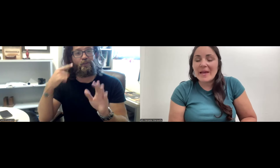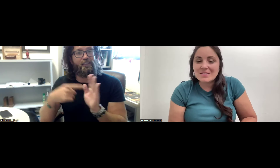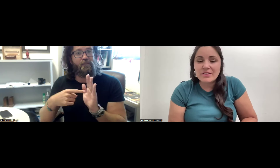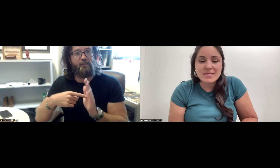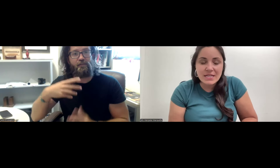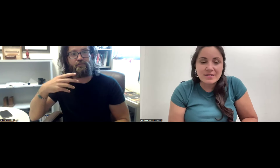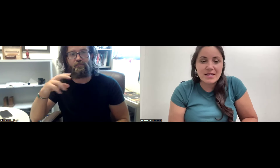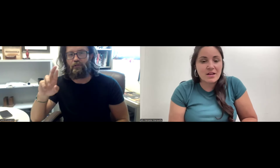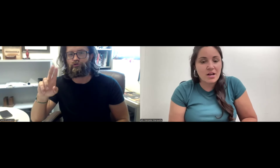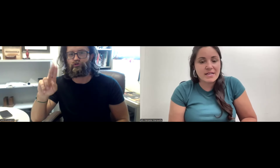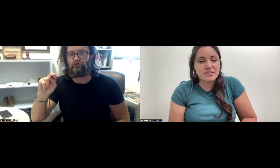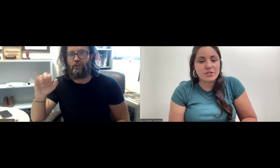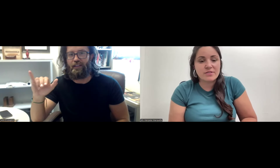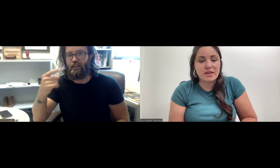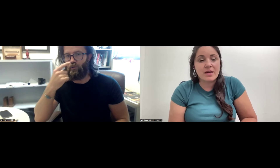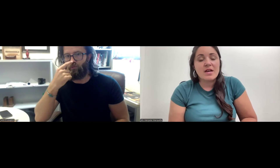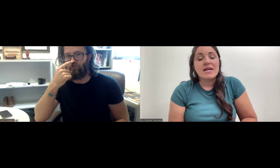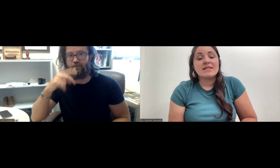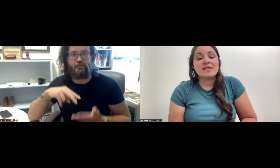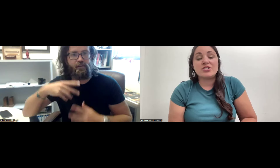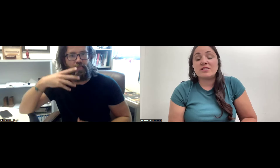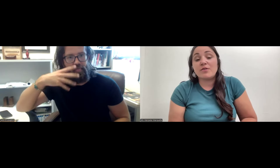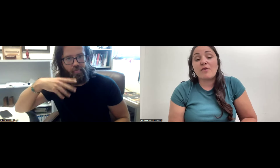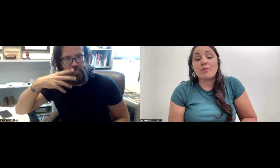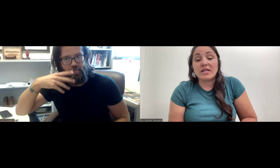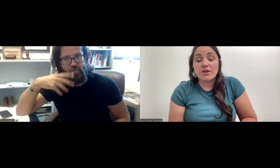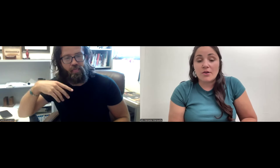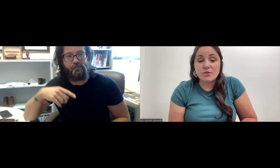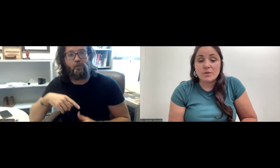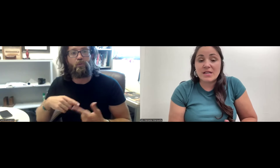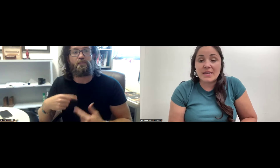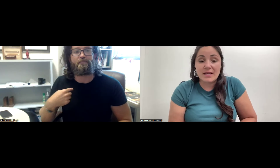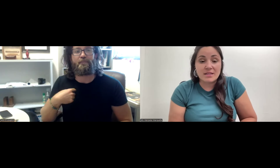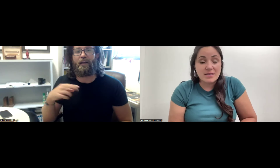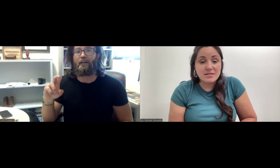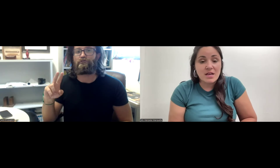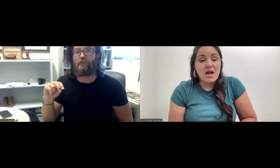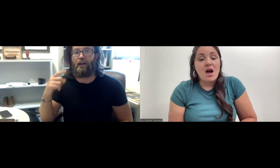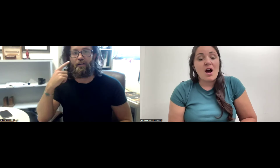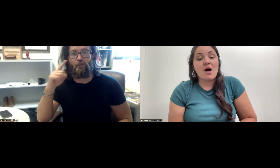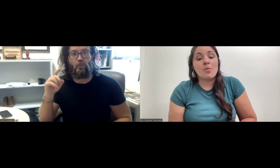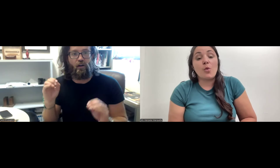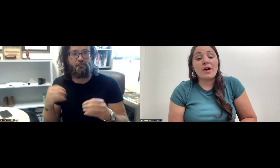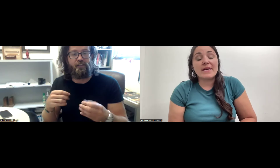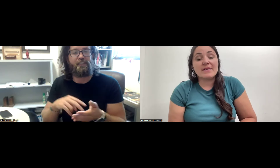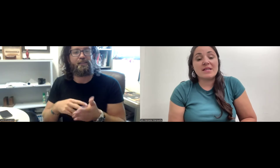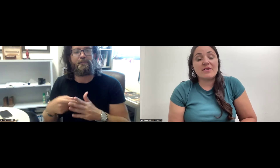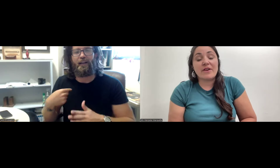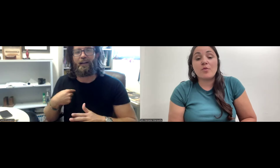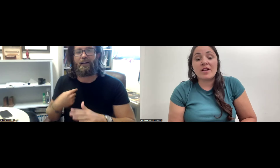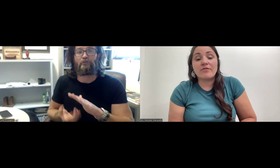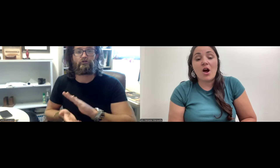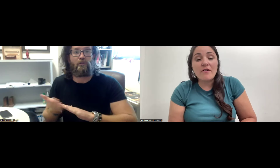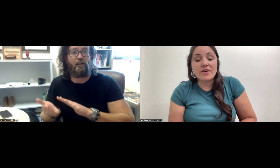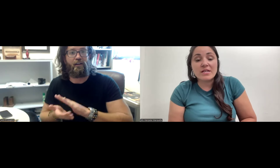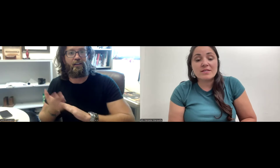it depends on the sentence and the context you're using, such as if you have a running nose, you would sign it like this. Whereas if